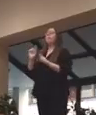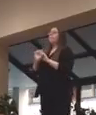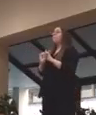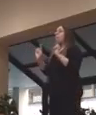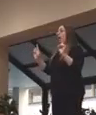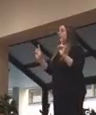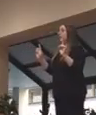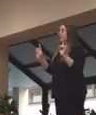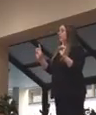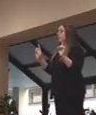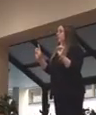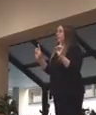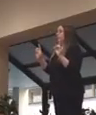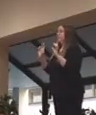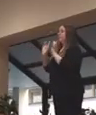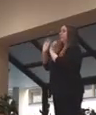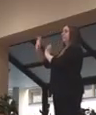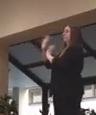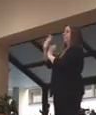not be flexible.